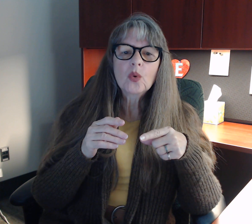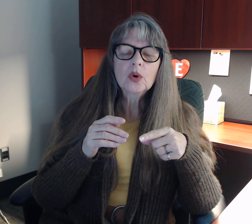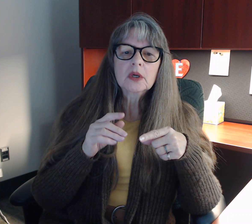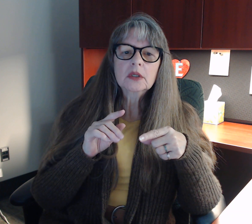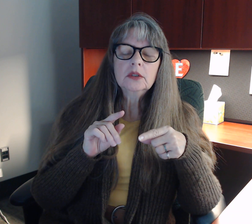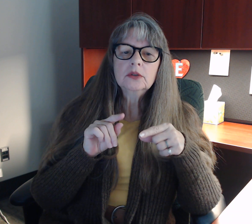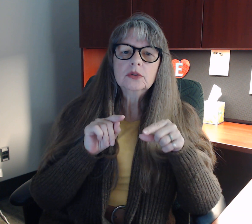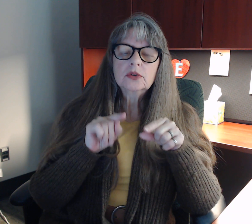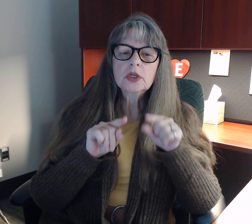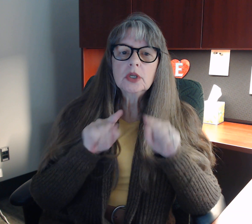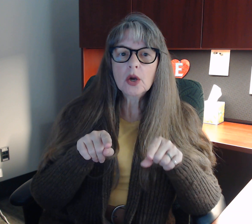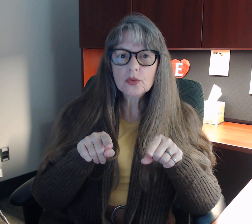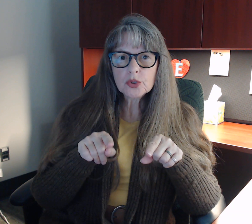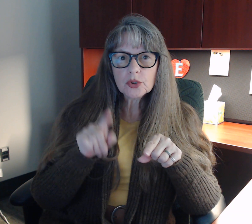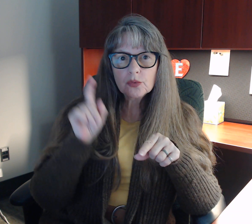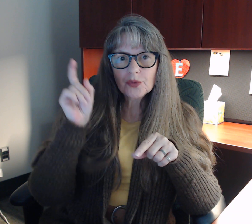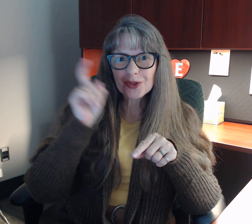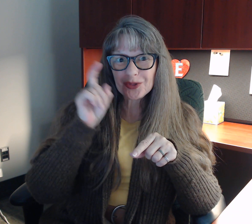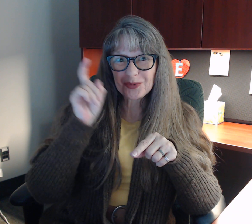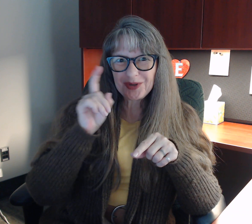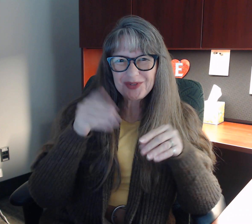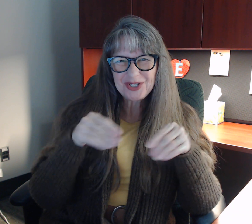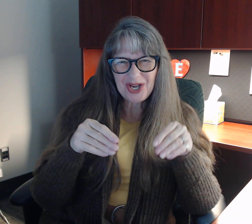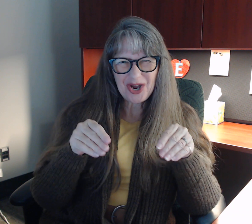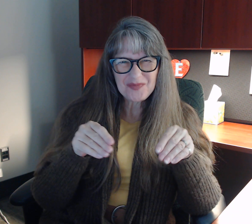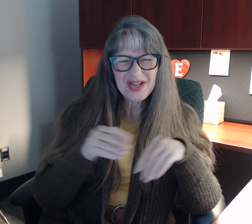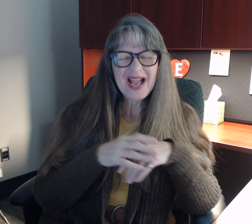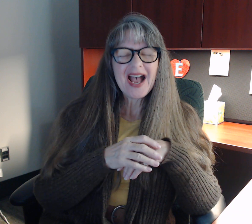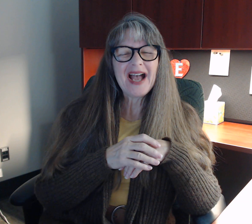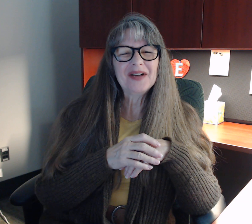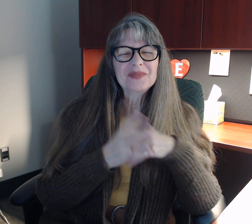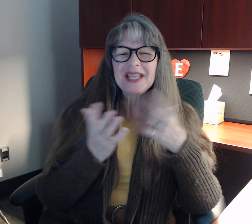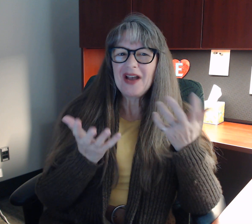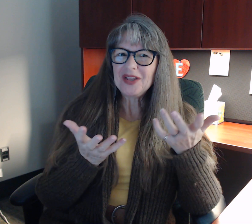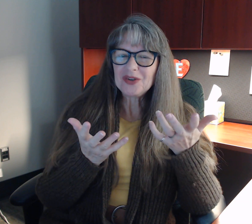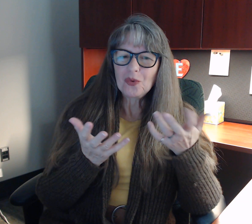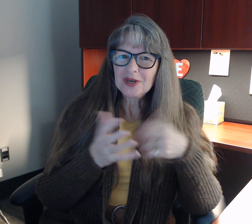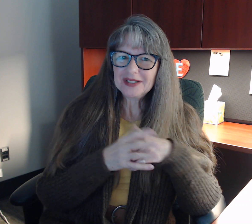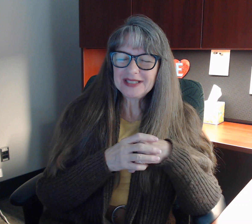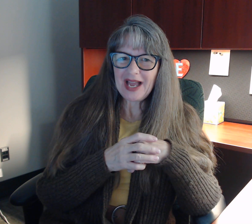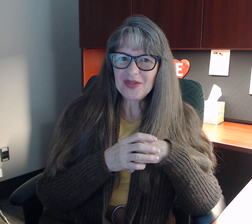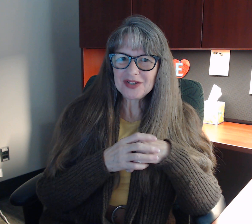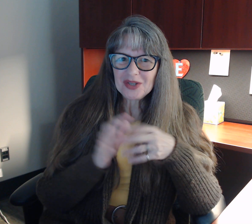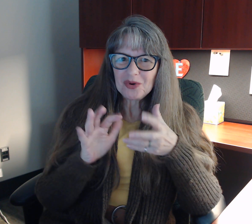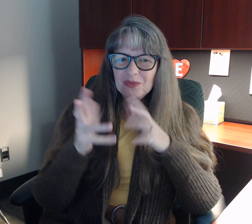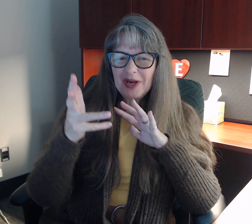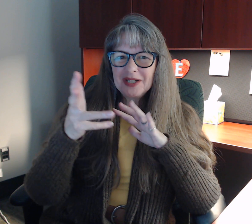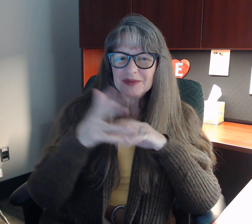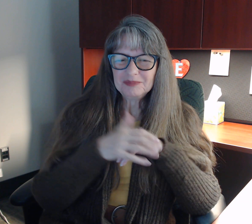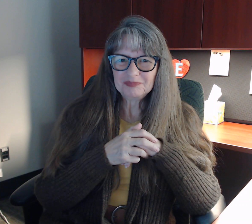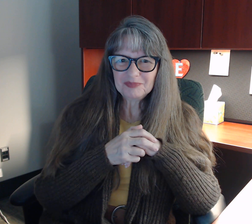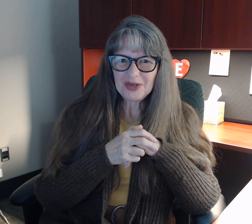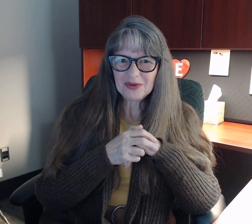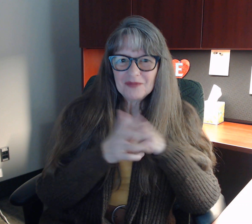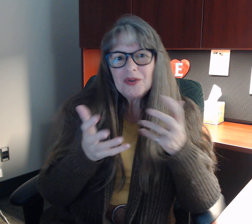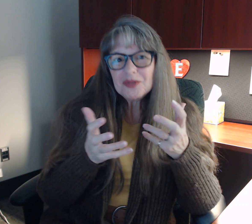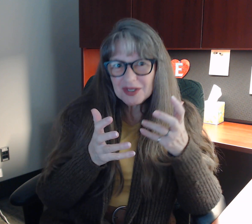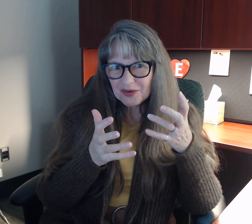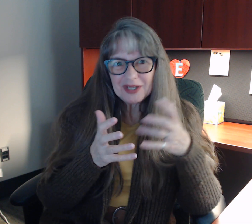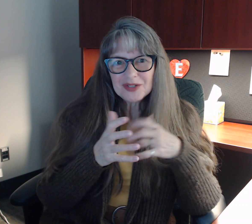For to go to the thrift shop. See how that's so confusing, or it is for